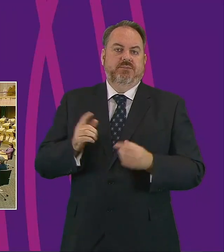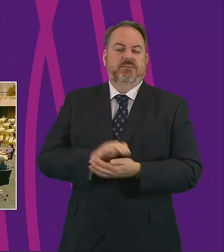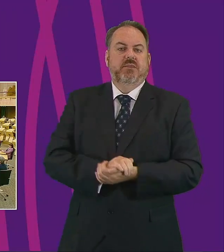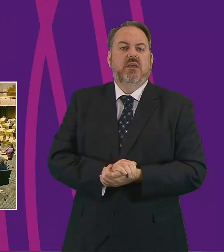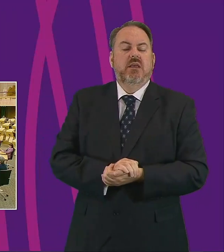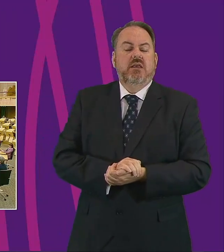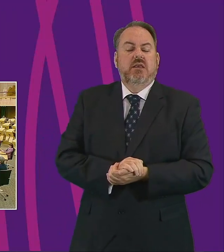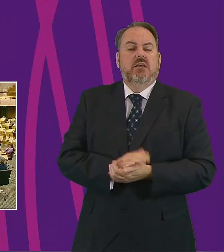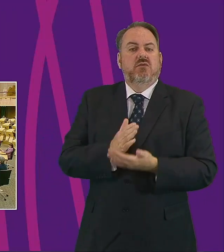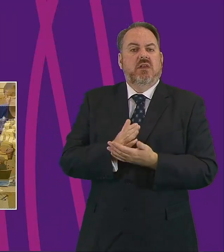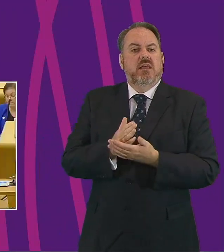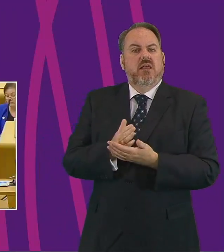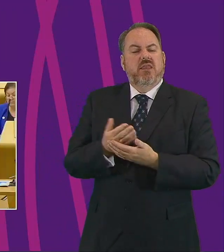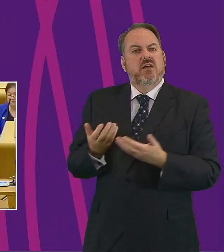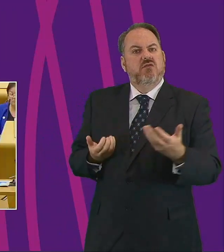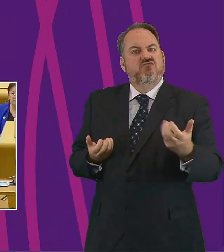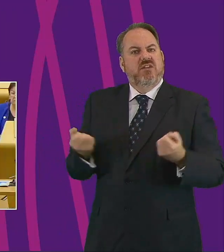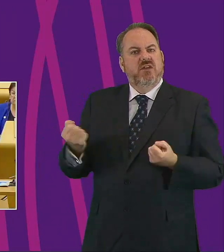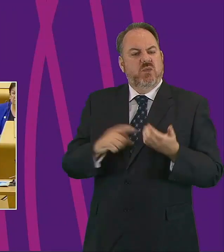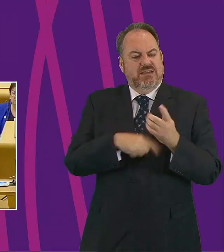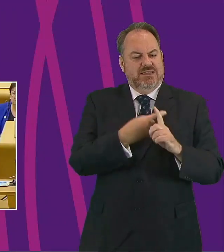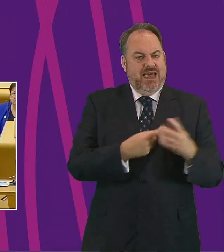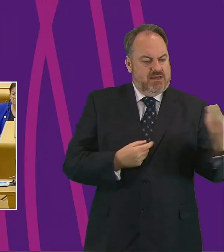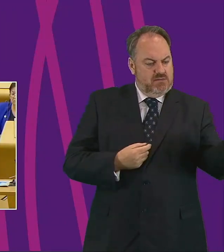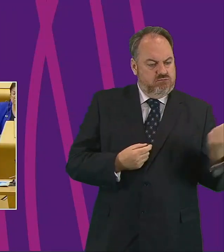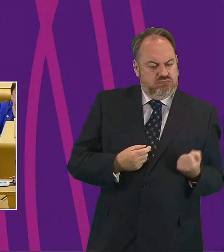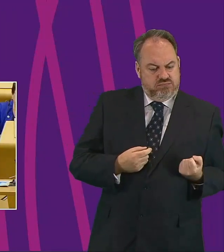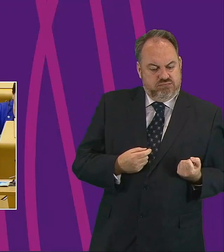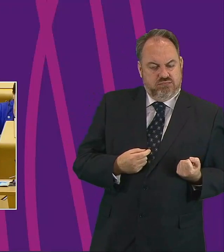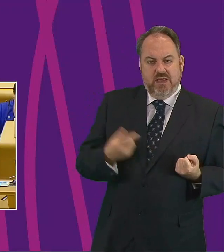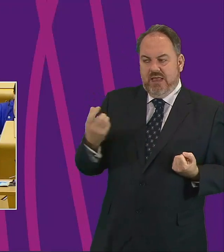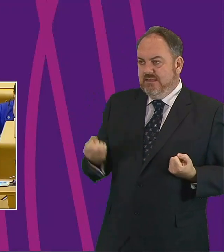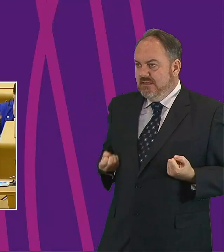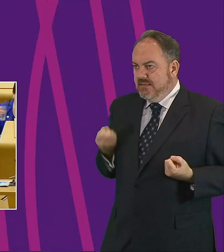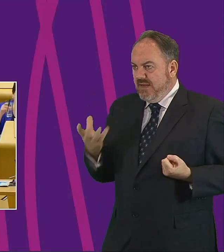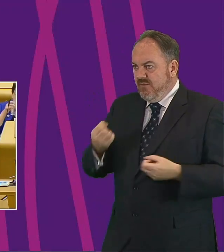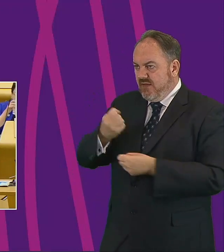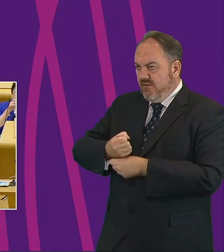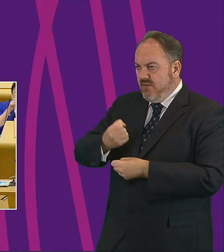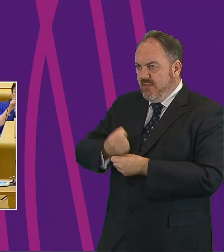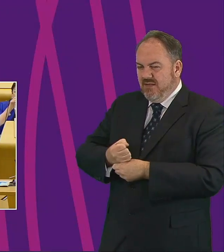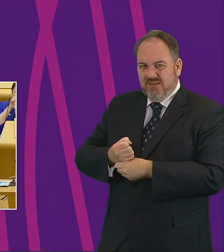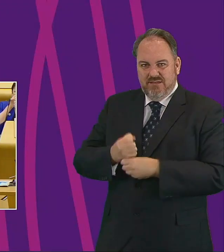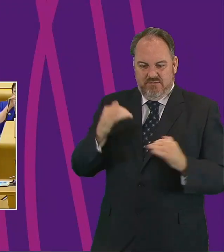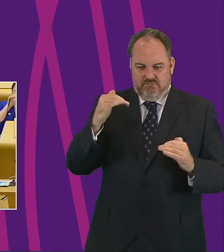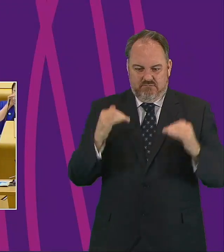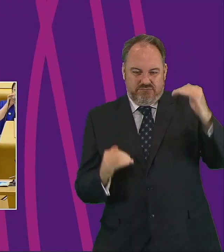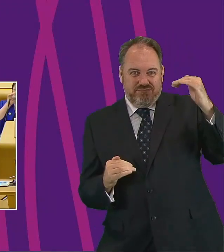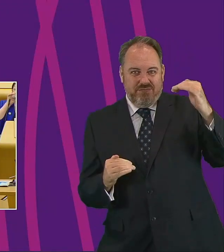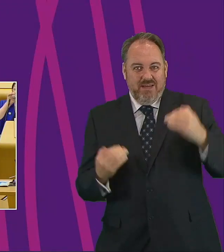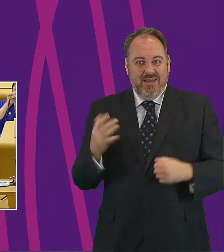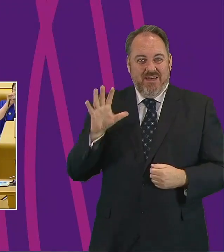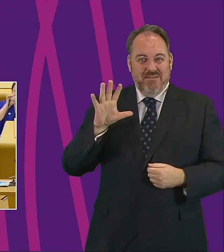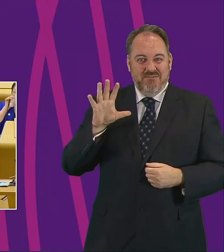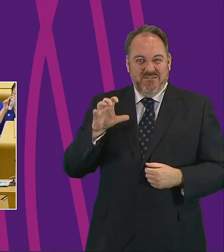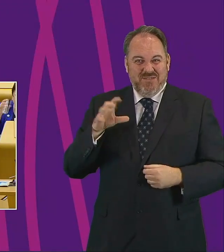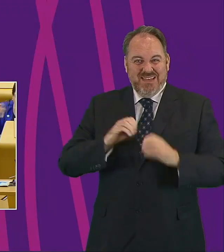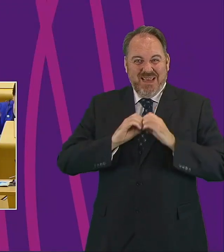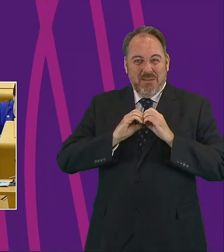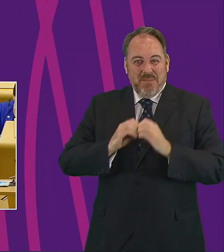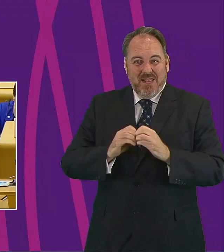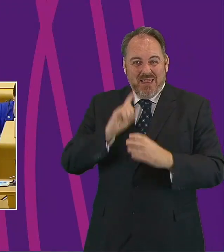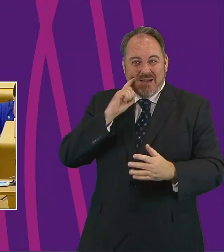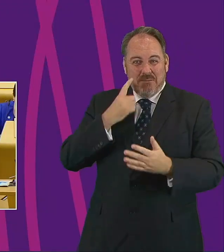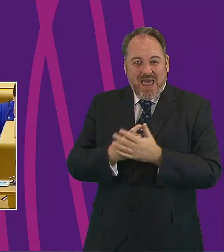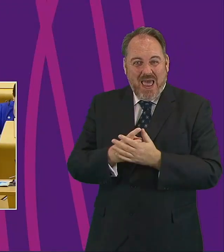Revenue Scotland figures show that Scotland has a fiscal deficit of £15 billion and rising. But